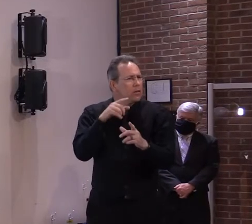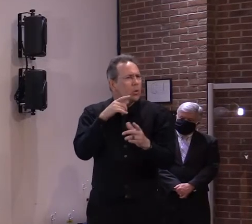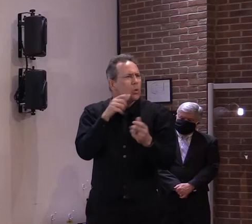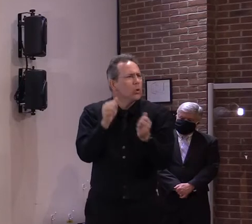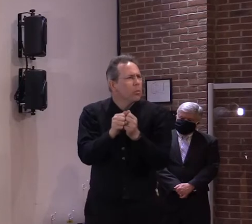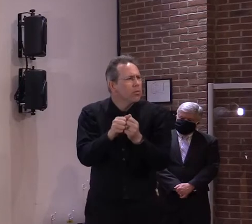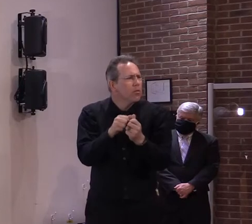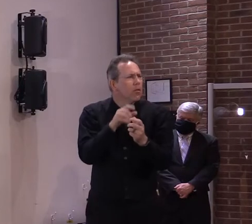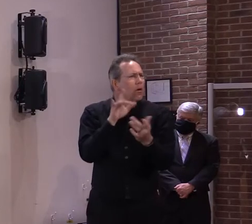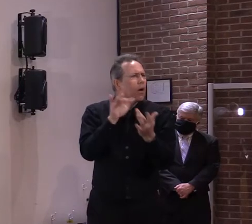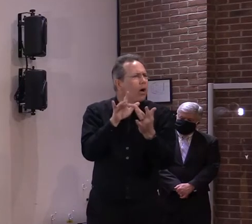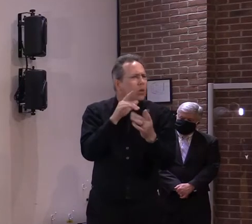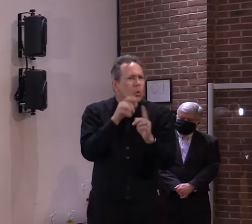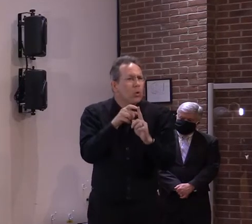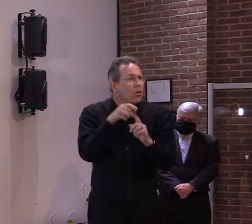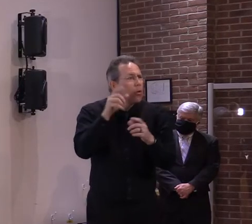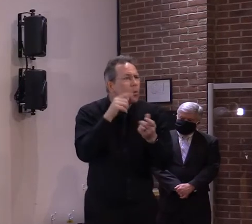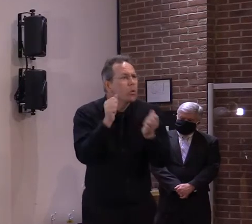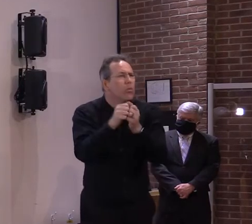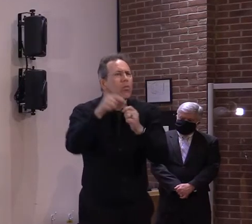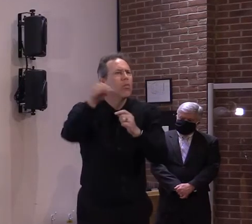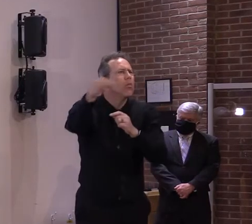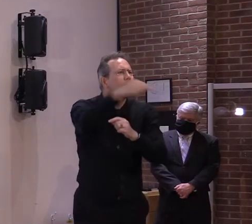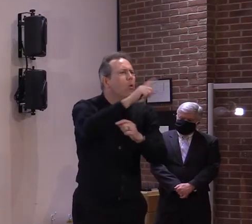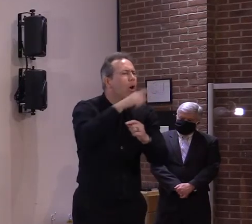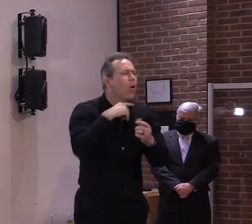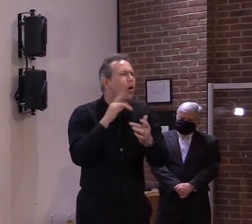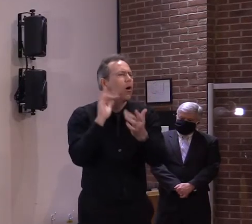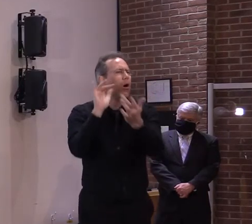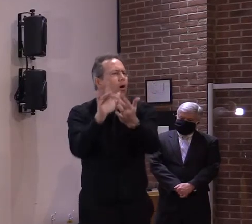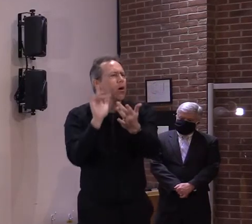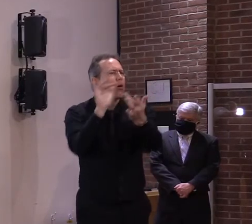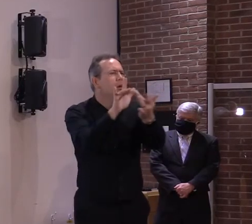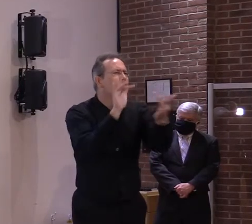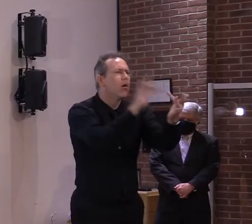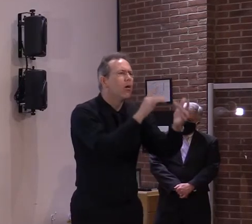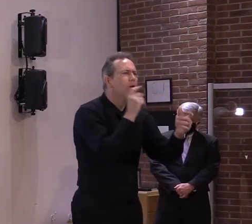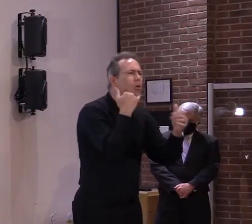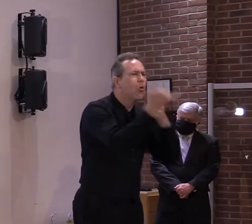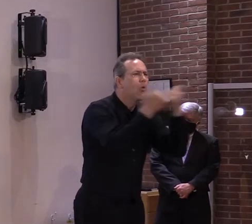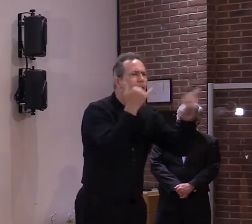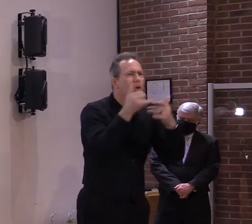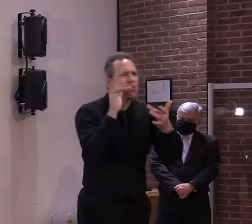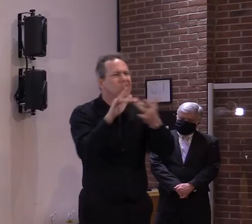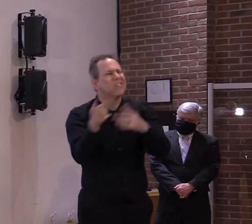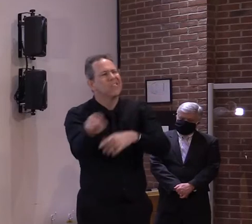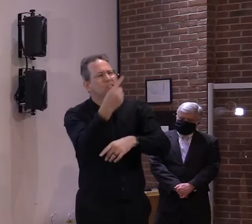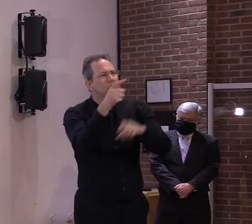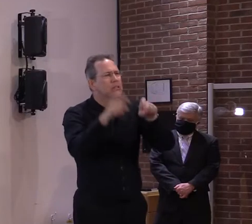safe. And if others need to quarantine because of that positive, that would happen as well.